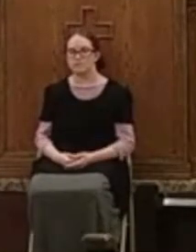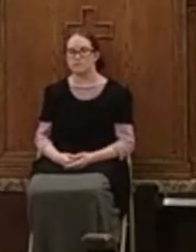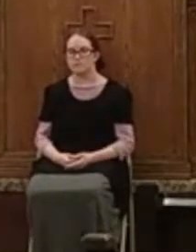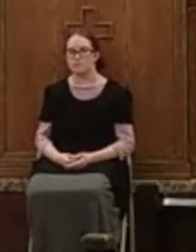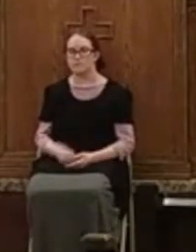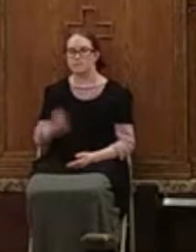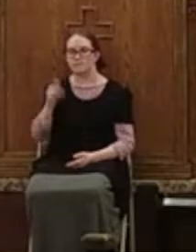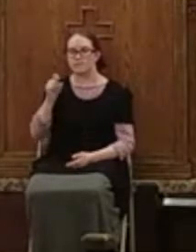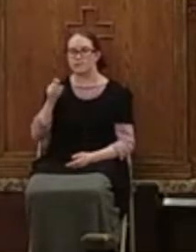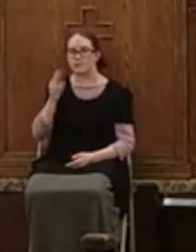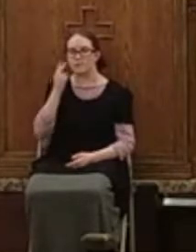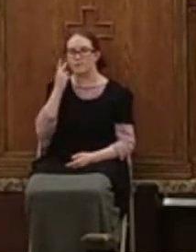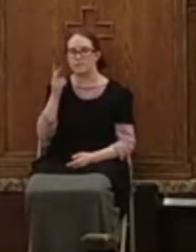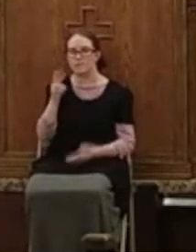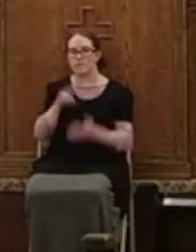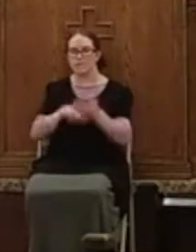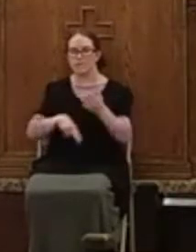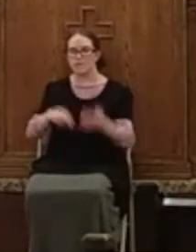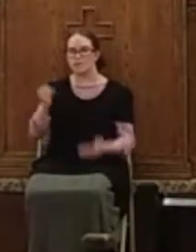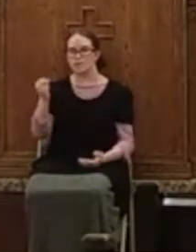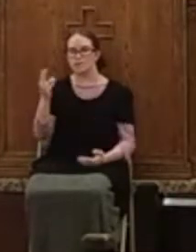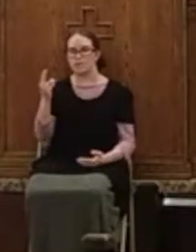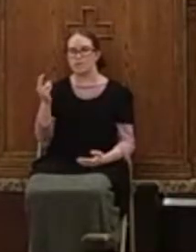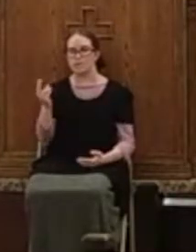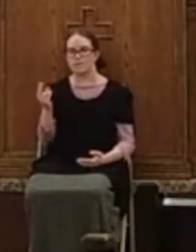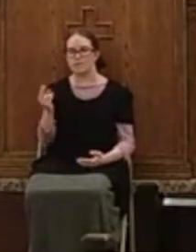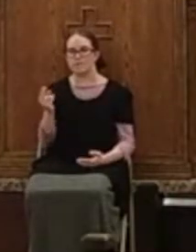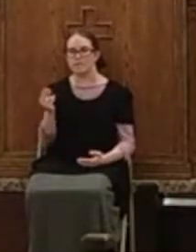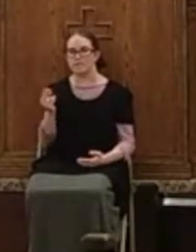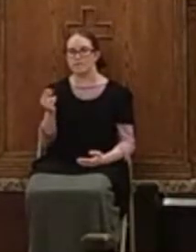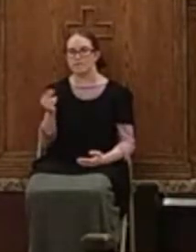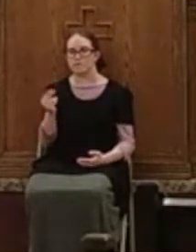You need to look at verse 12.